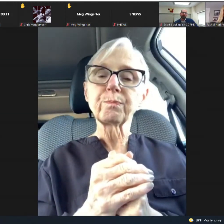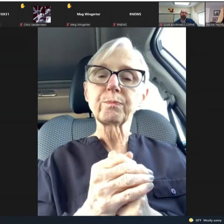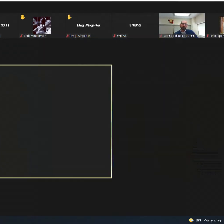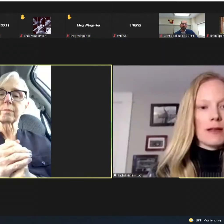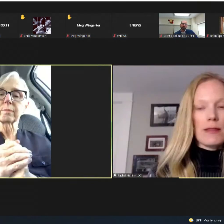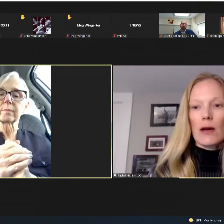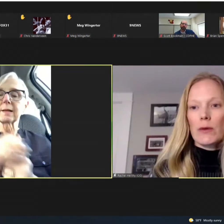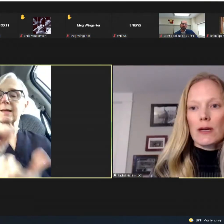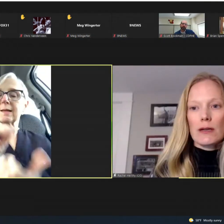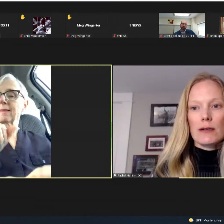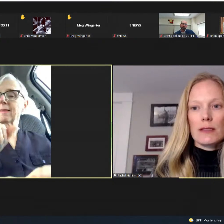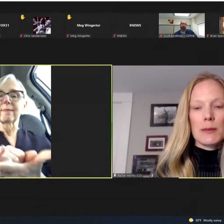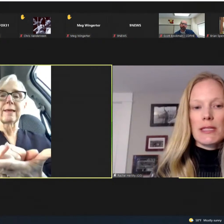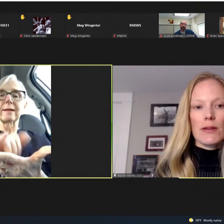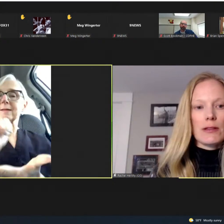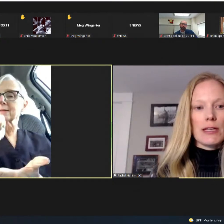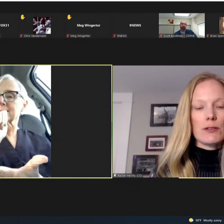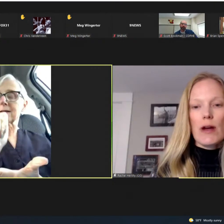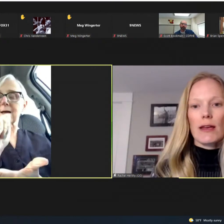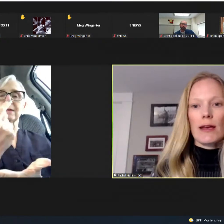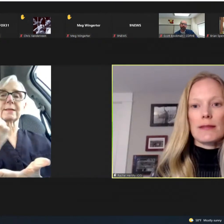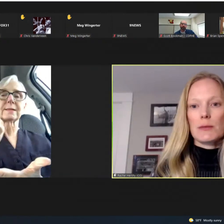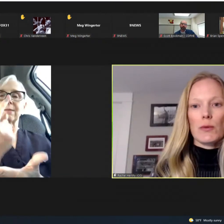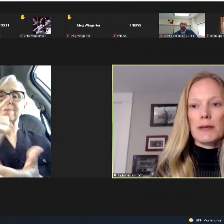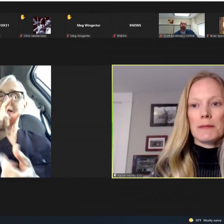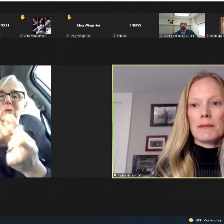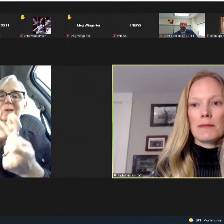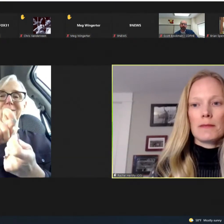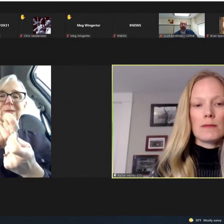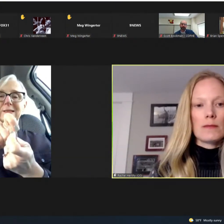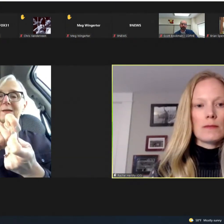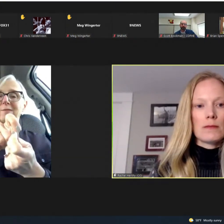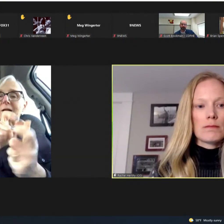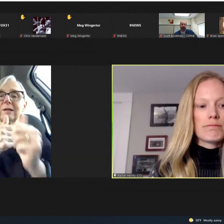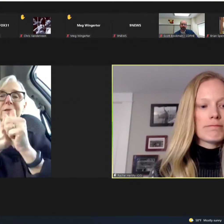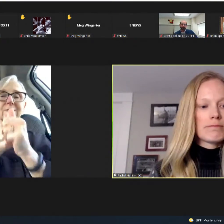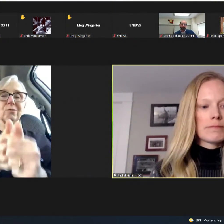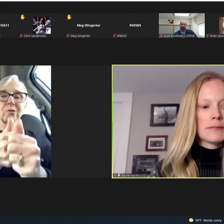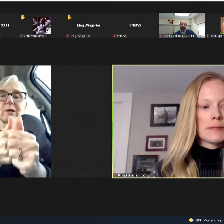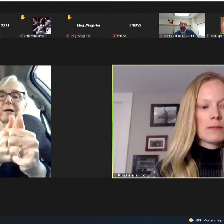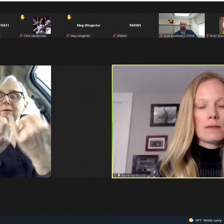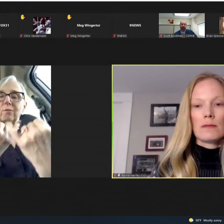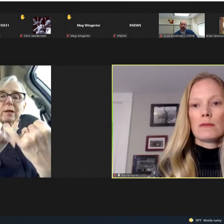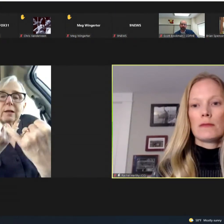That is not something that we are specifically tracking at this point.